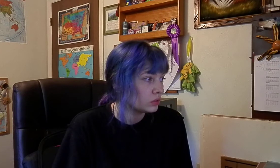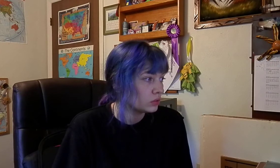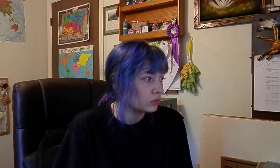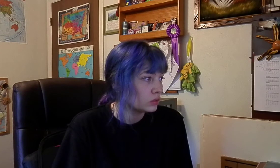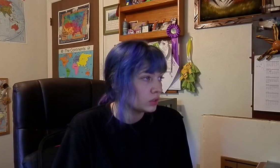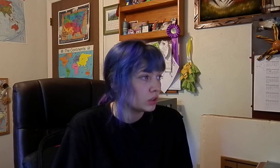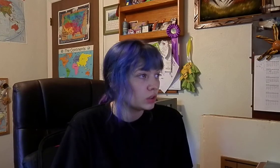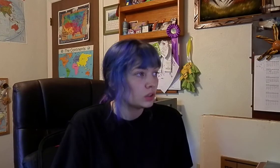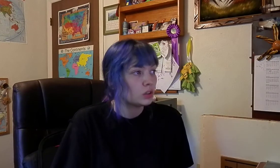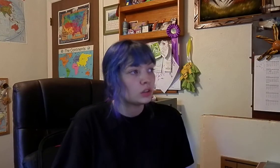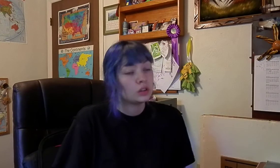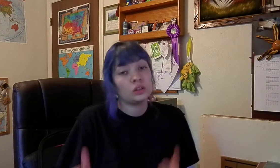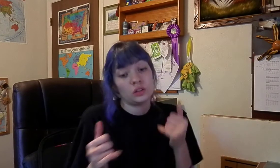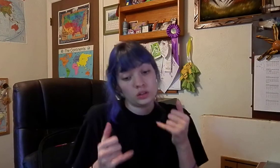number.